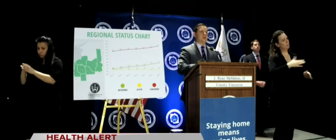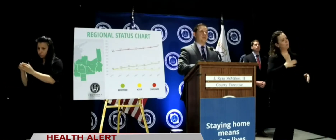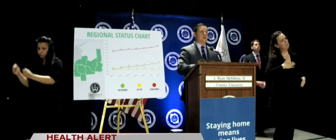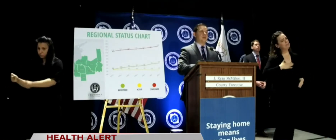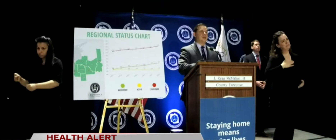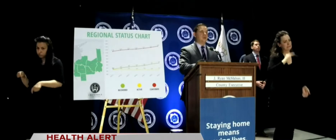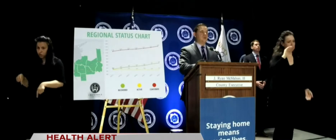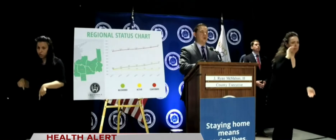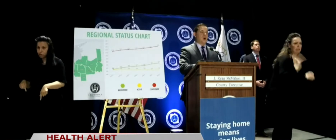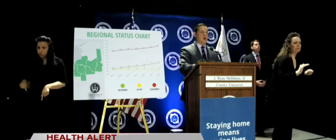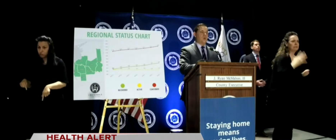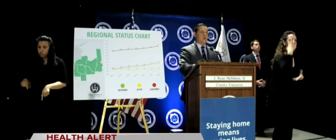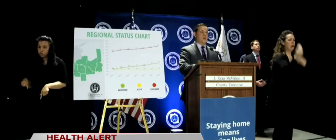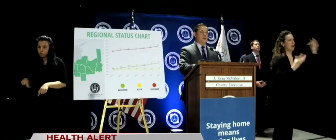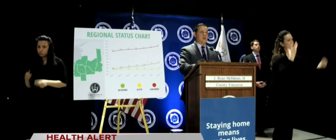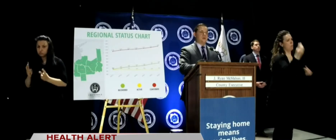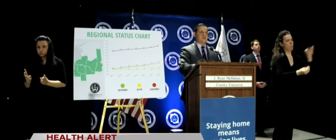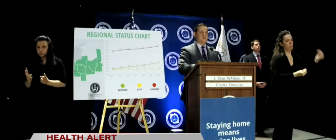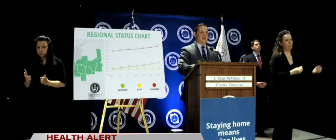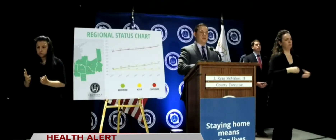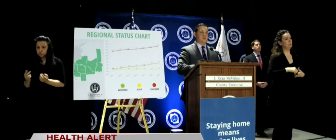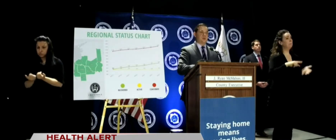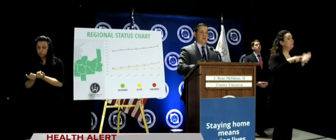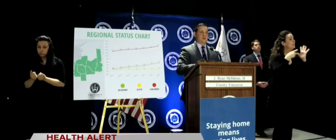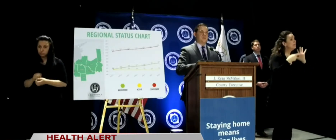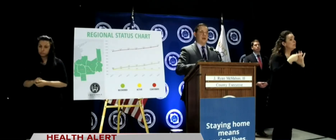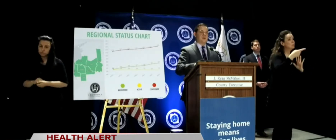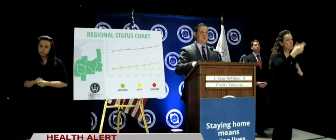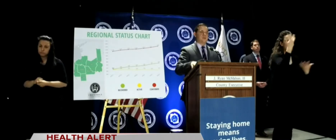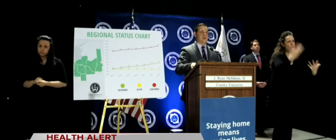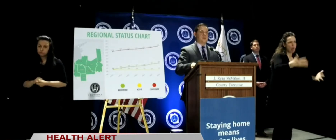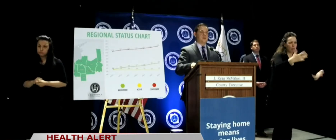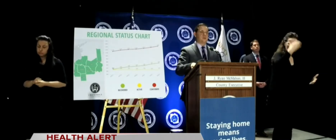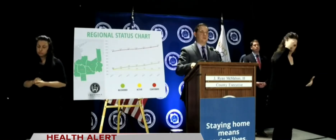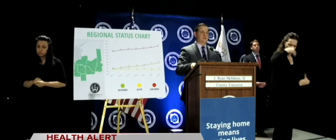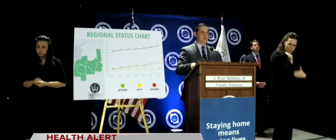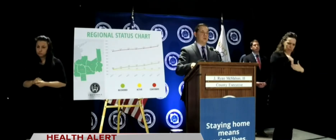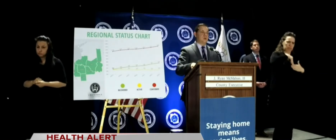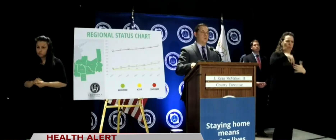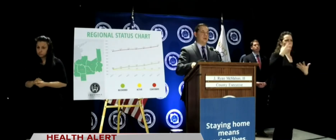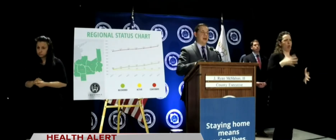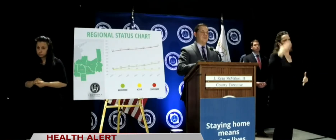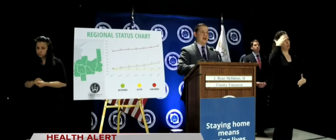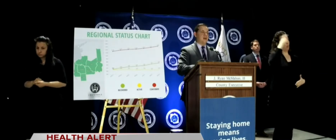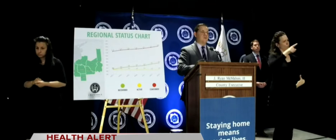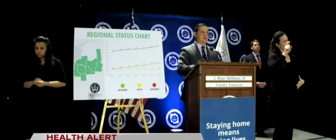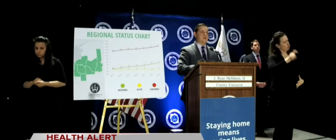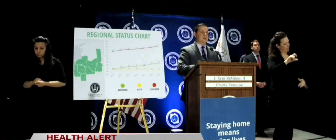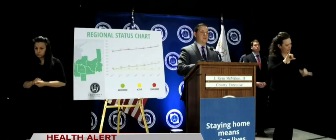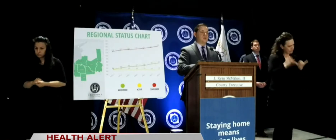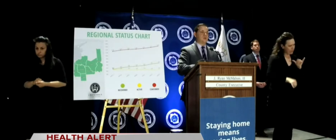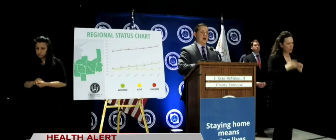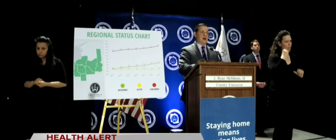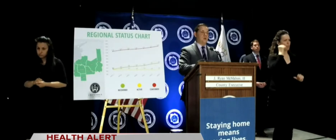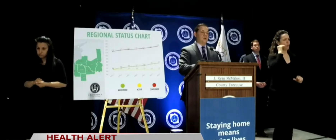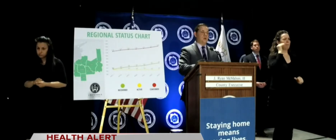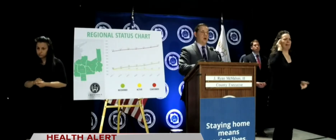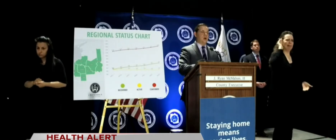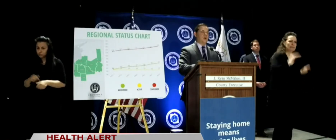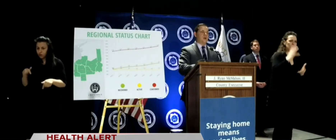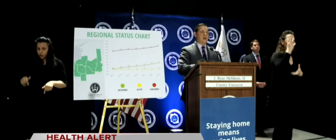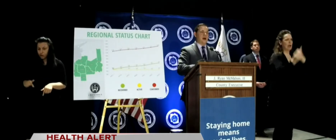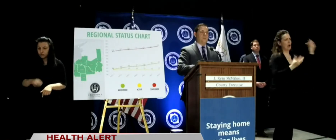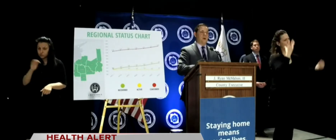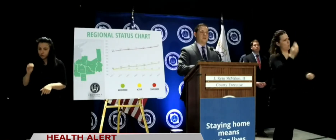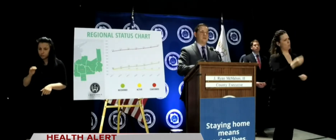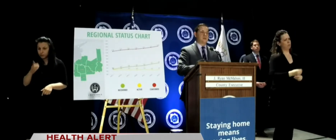we believe that you know this fight is real, this virus is lethal. We have confidence that you now are